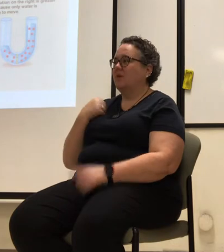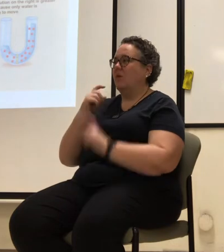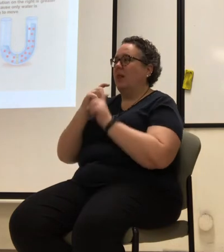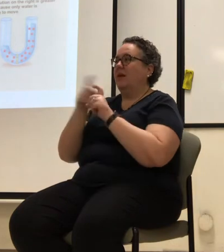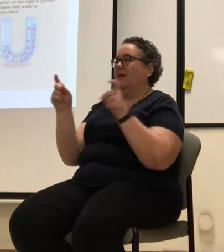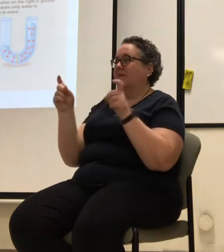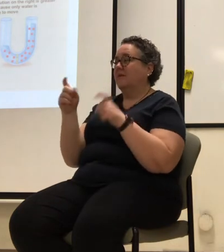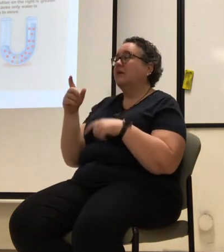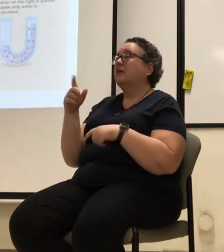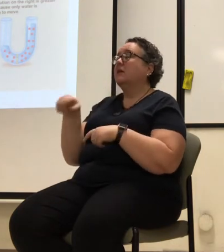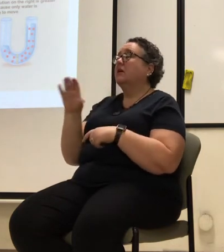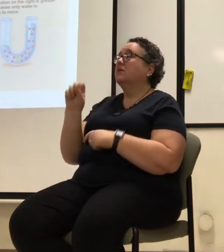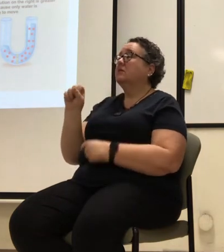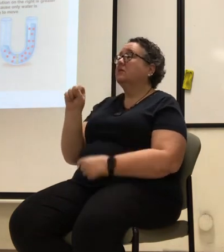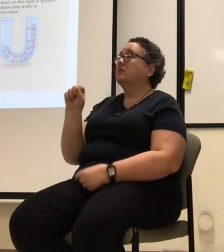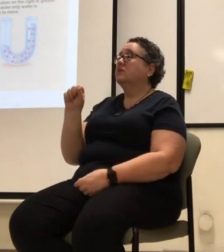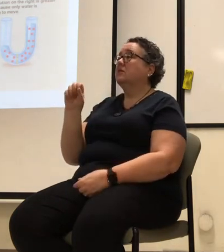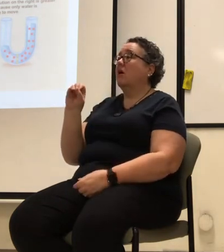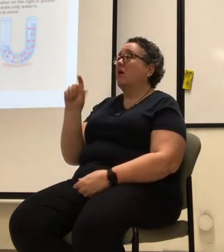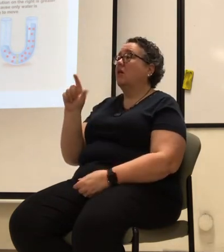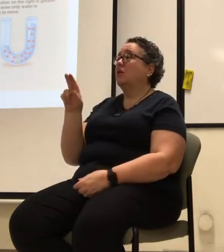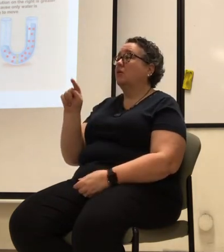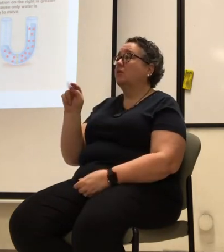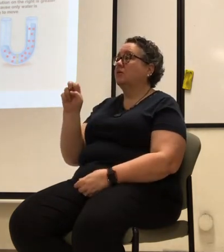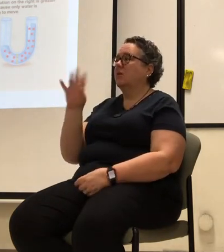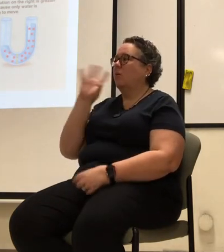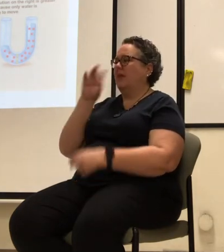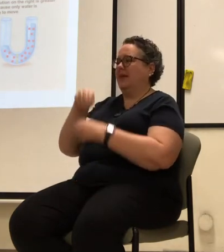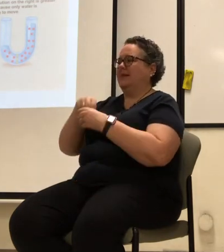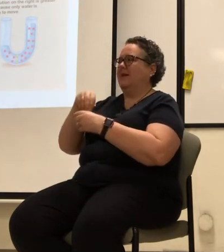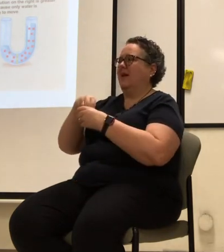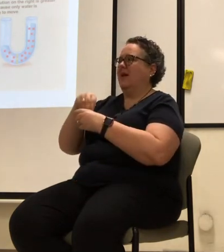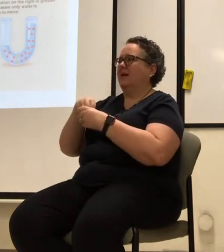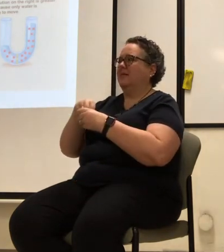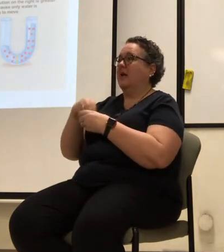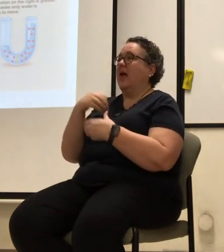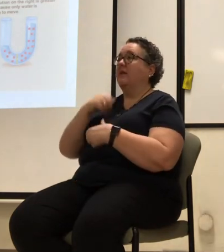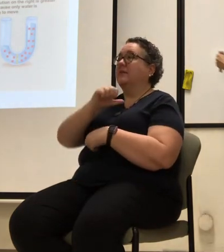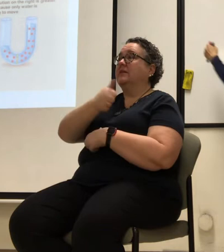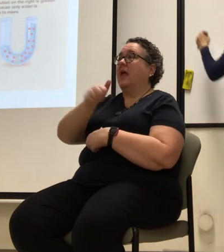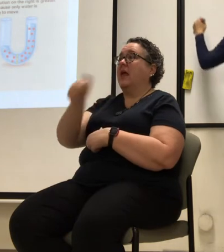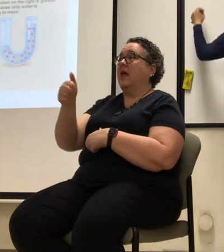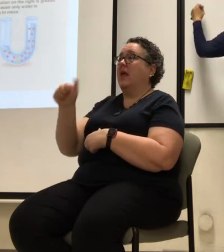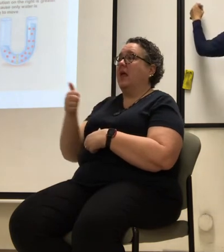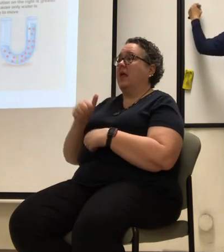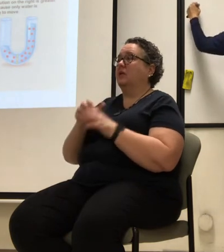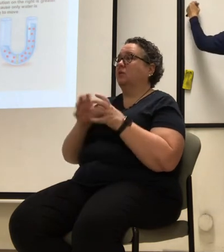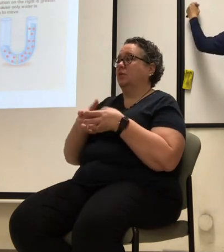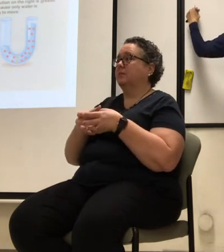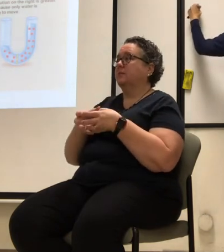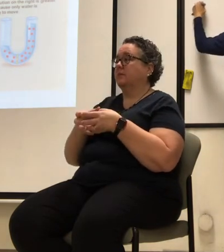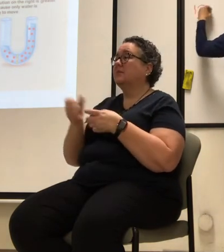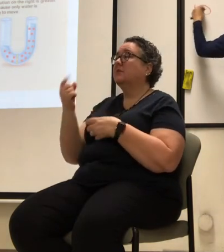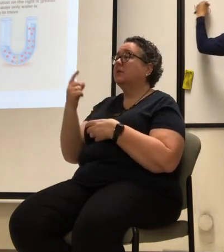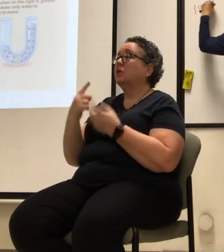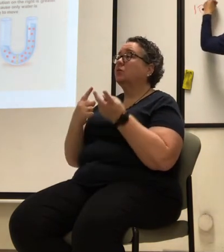And your solute will be in there. We've got 10 groups. Two groups will do